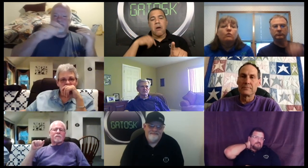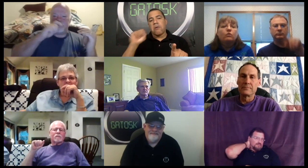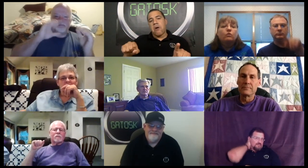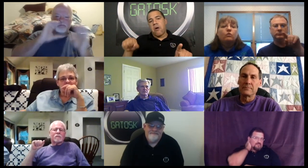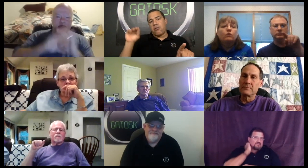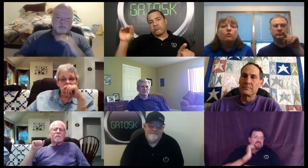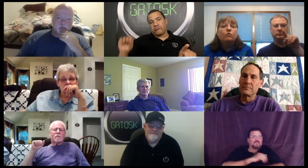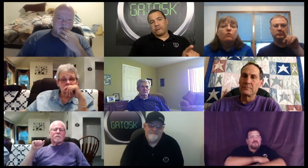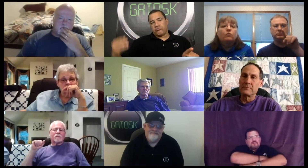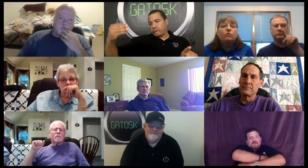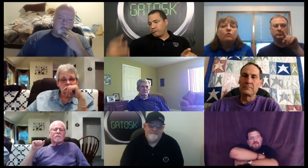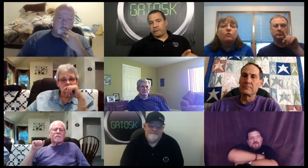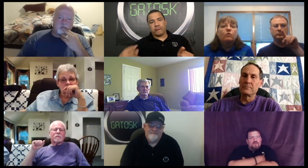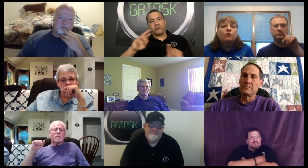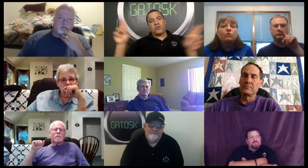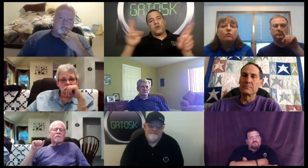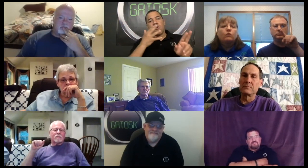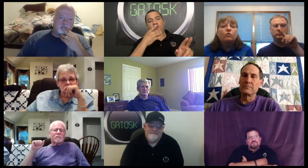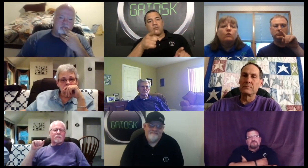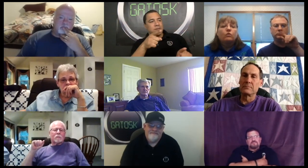extremely time consuming, but I can have like a